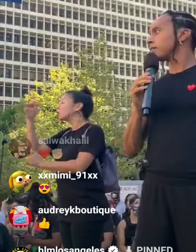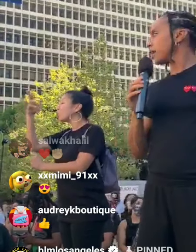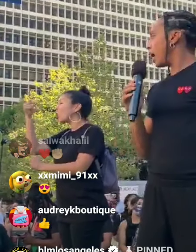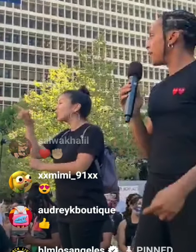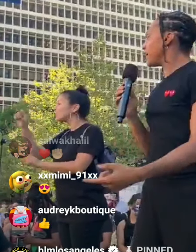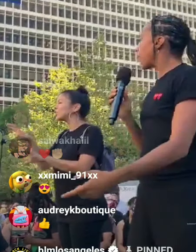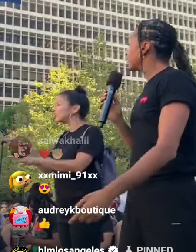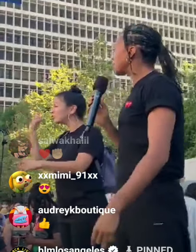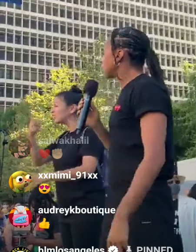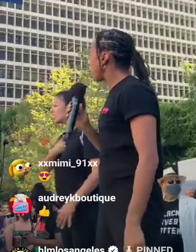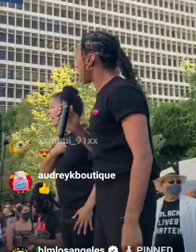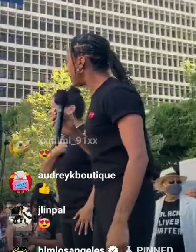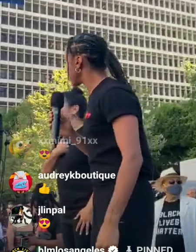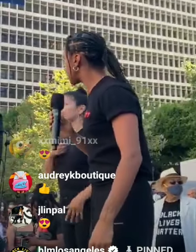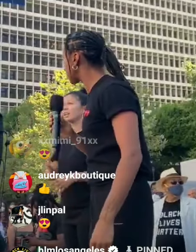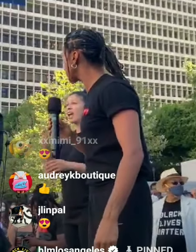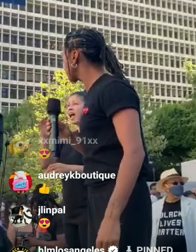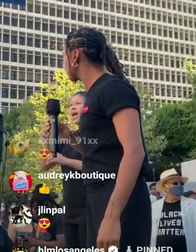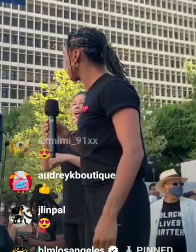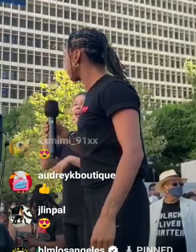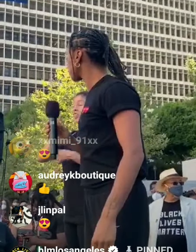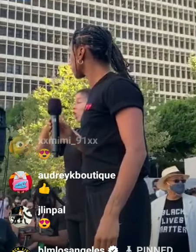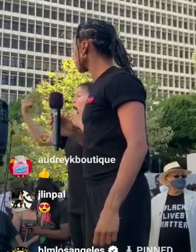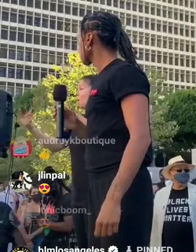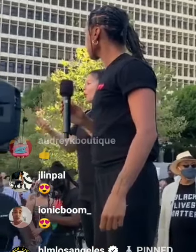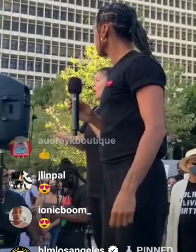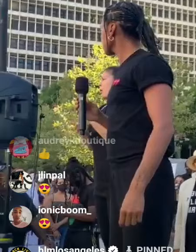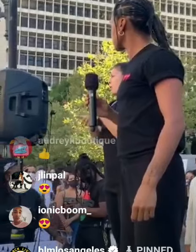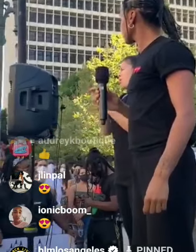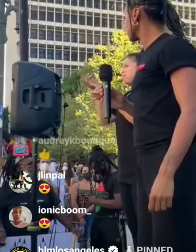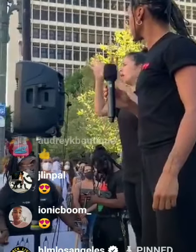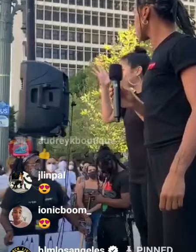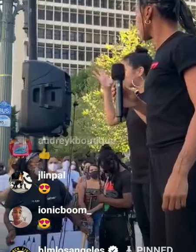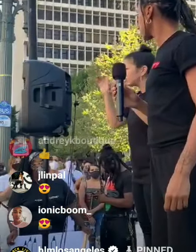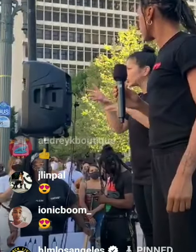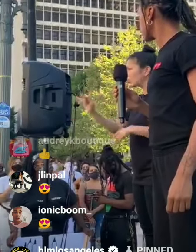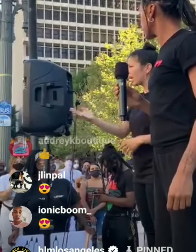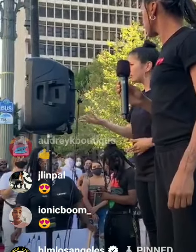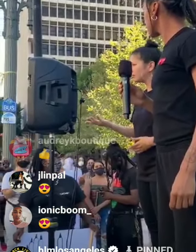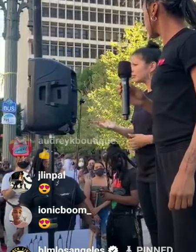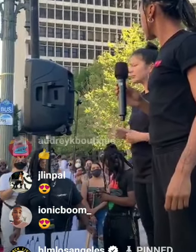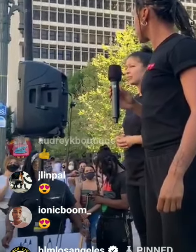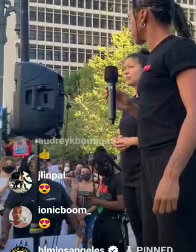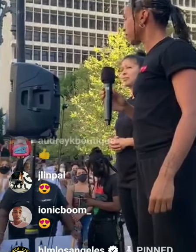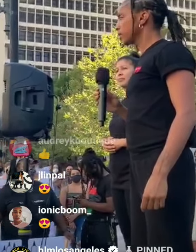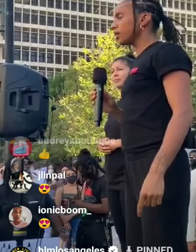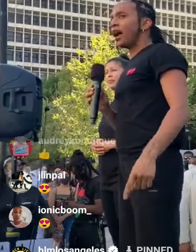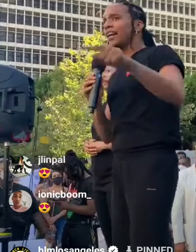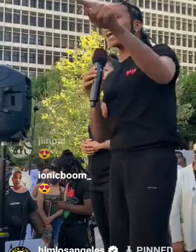most of you were told your entire lives that you were not enough. Most of you were told that you were